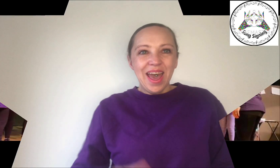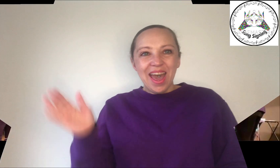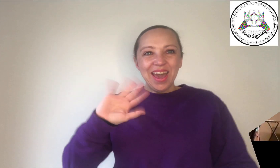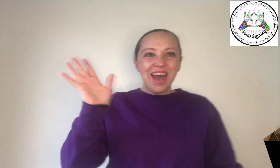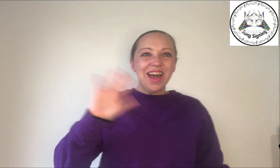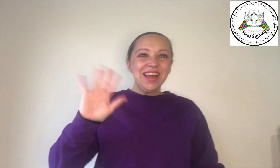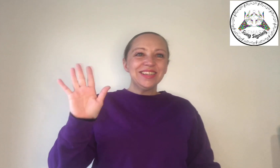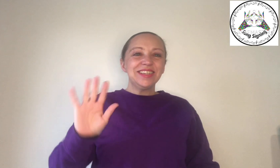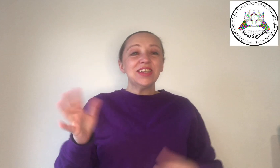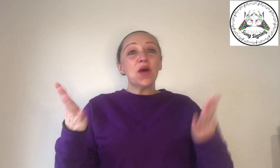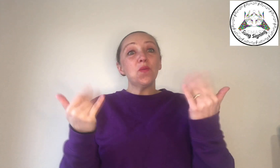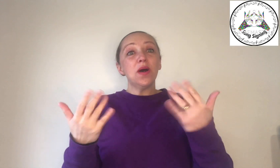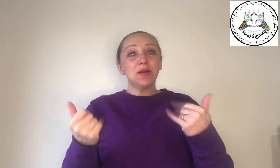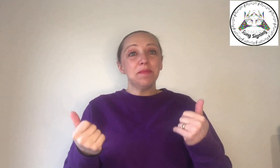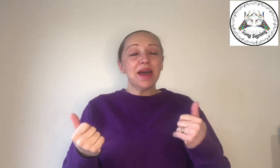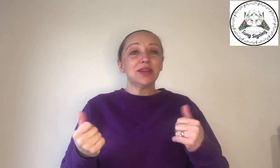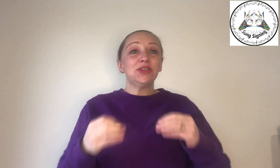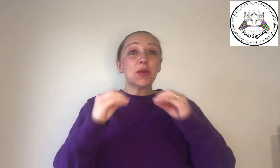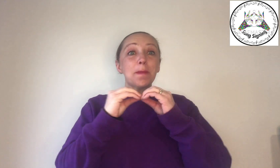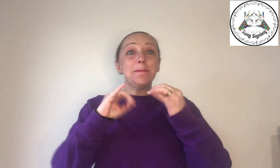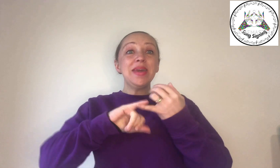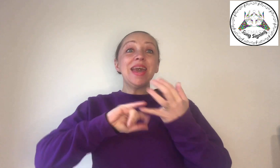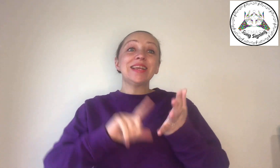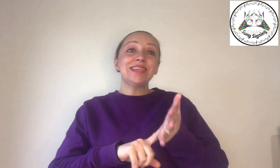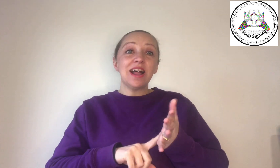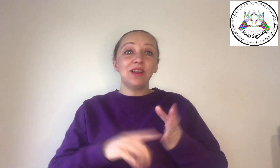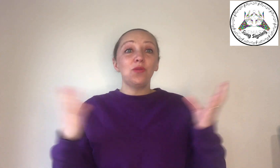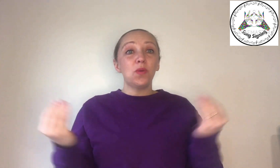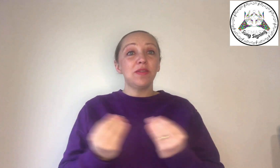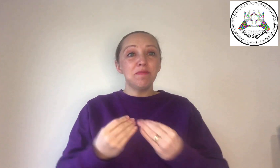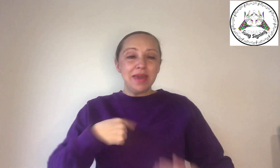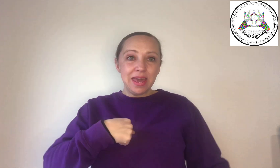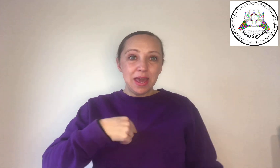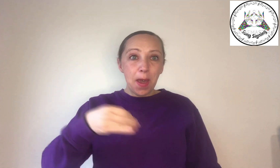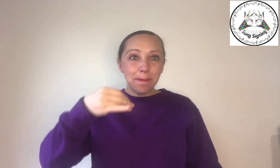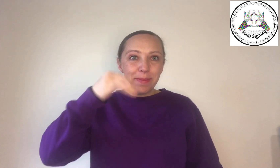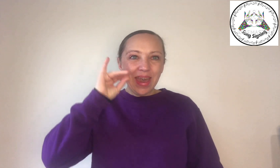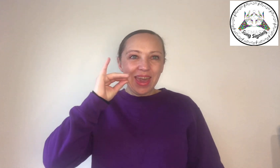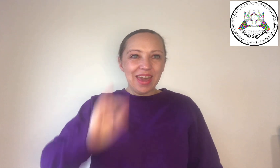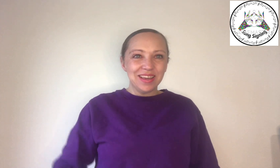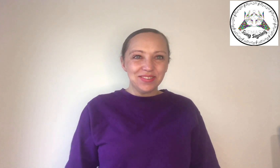Hey guys, so welcome back to BSL with me, Becky.